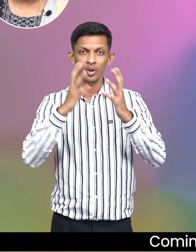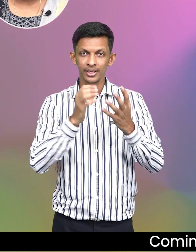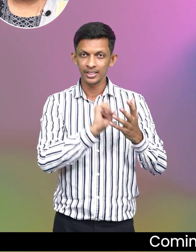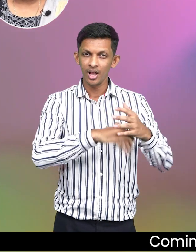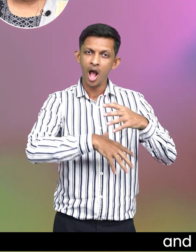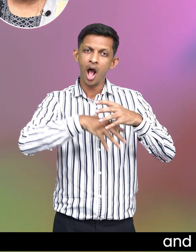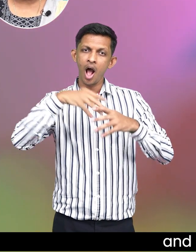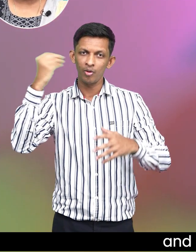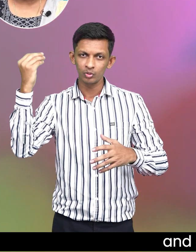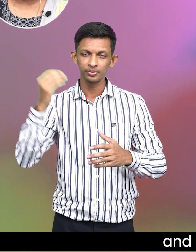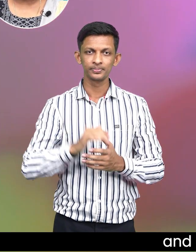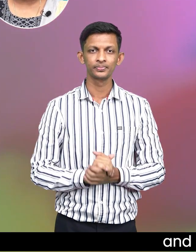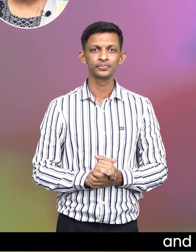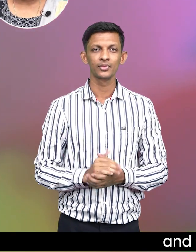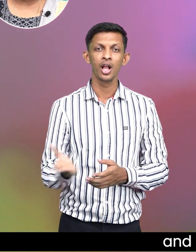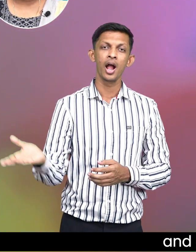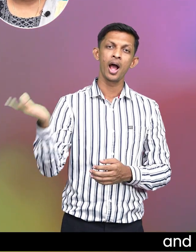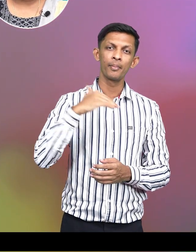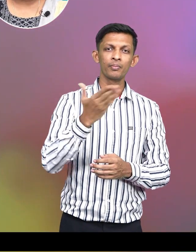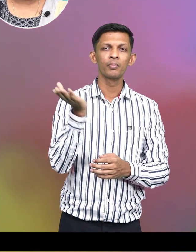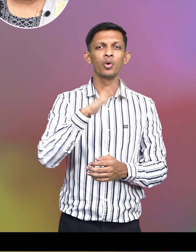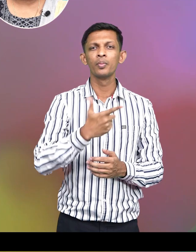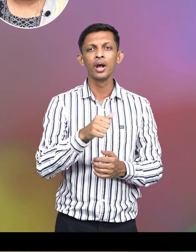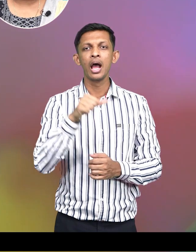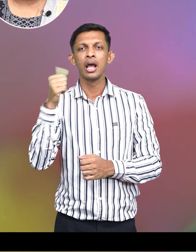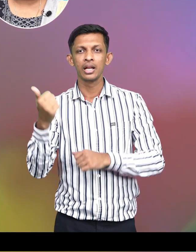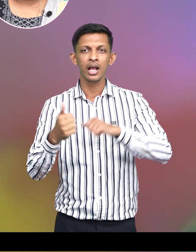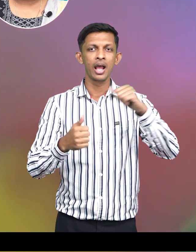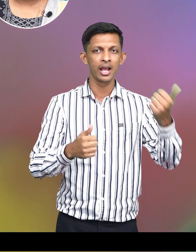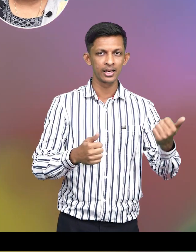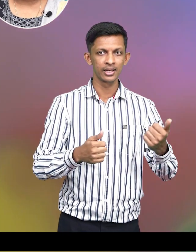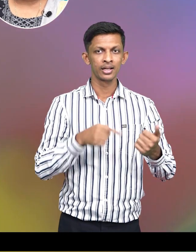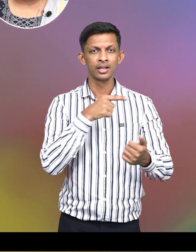another country and settling in our country is immigration.